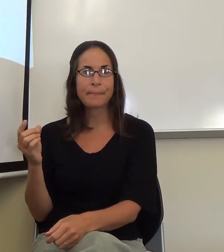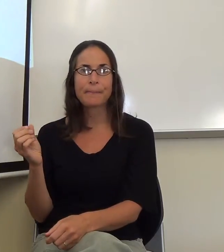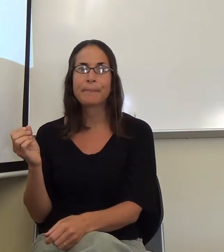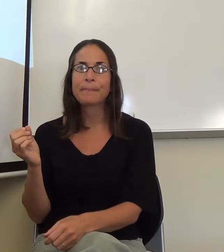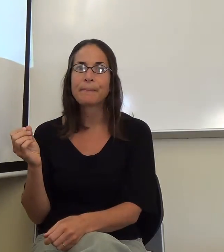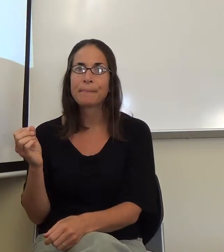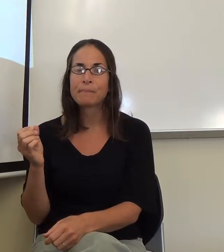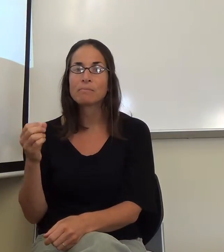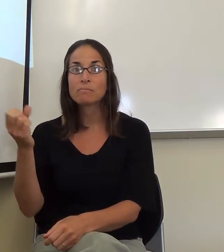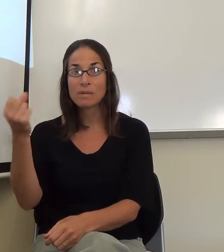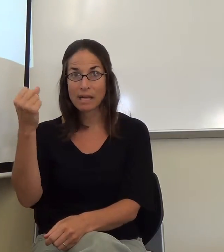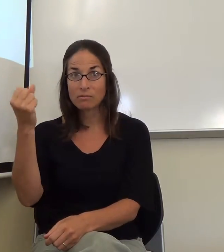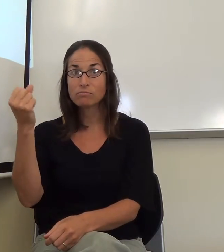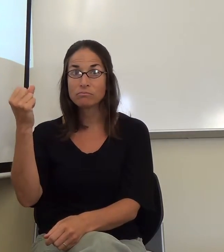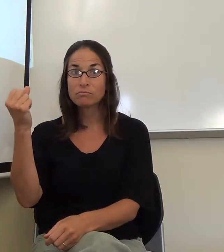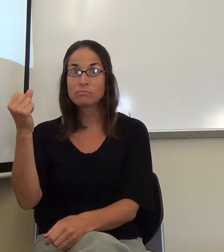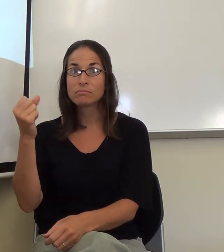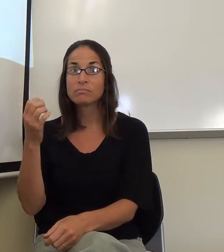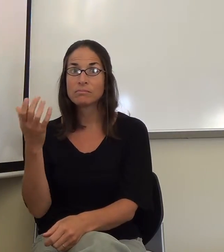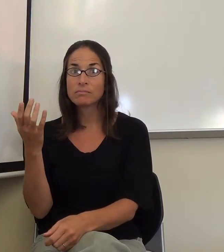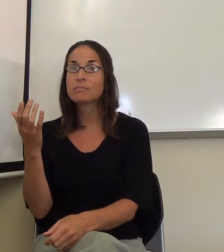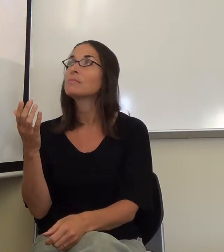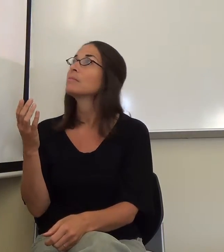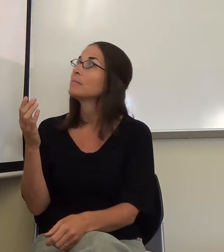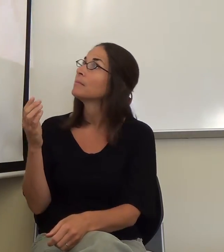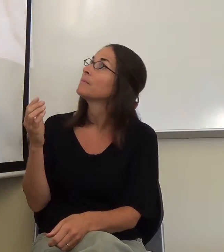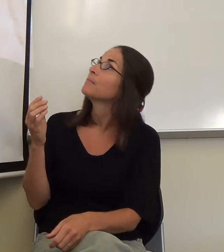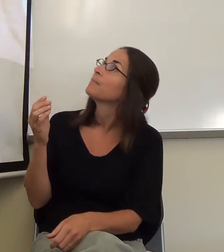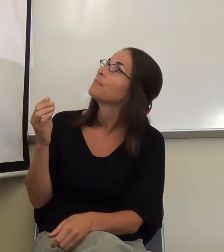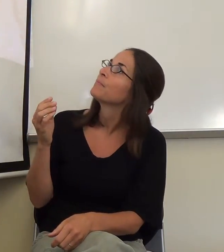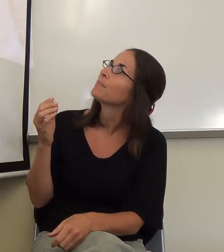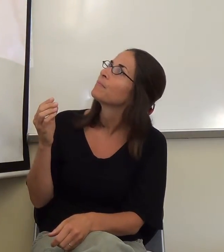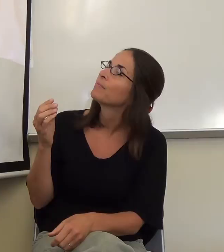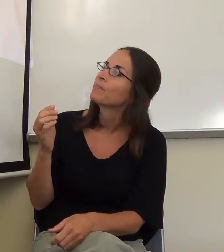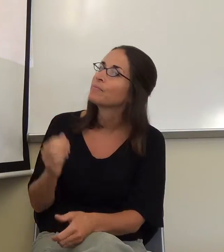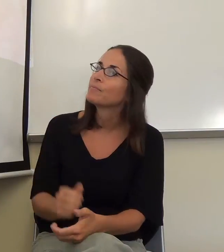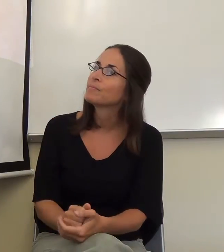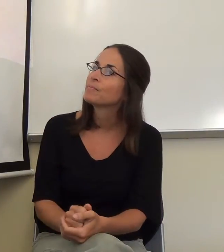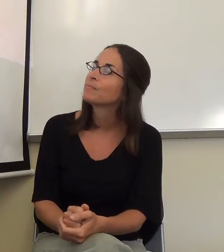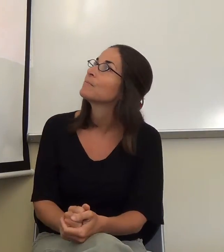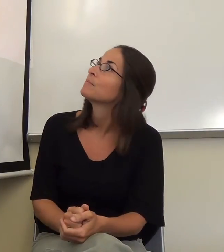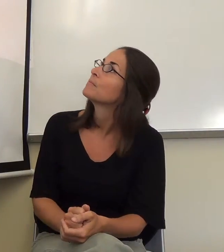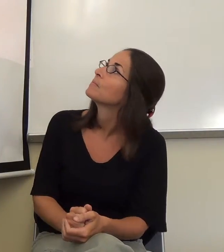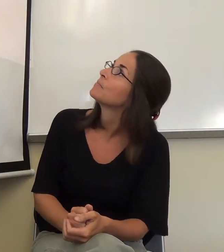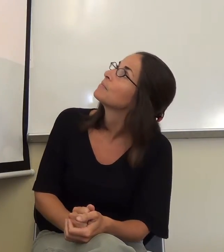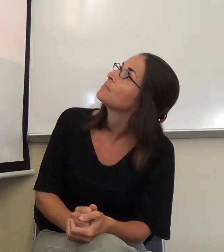Yes. Yeah. So that's how you need to, the patients like him,